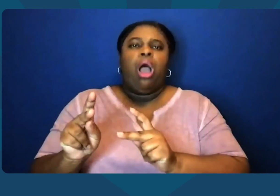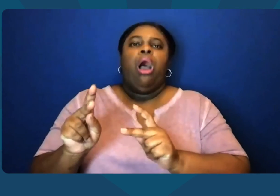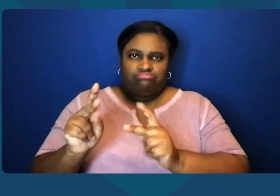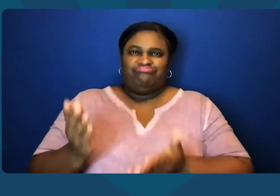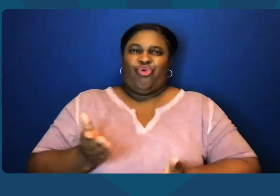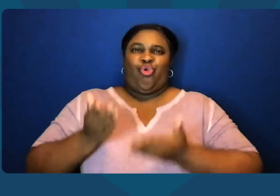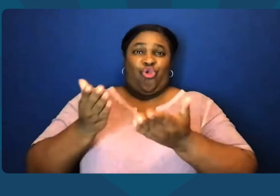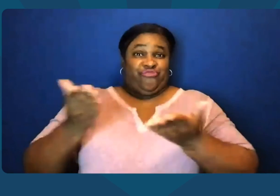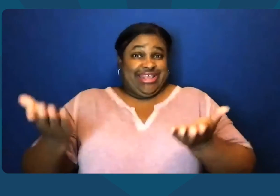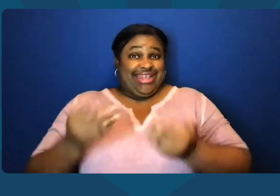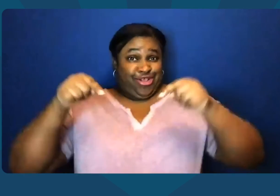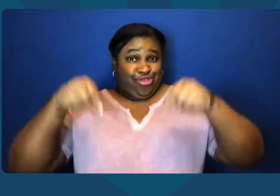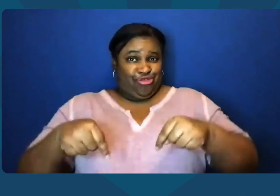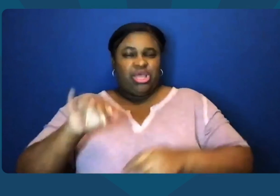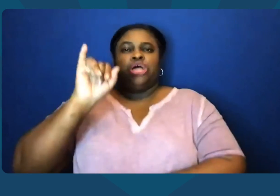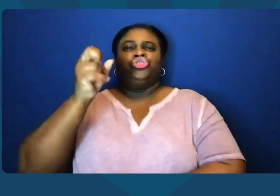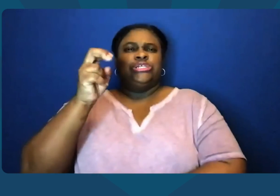make Arizona his home.